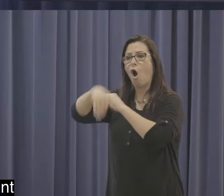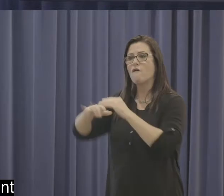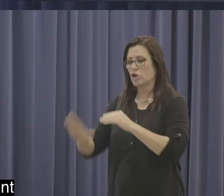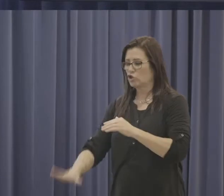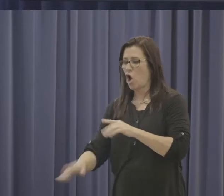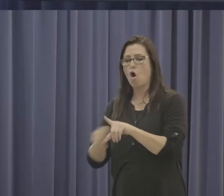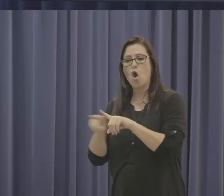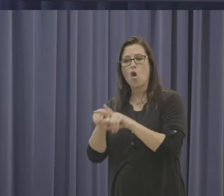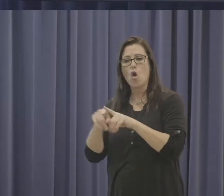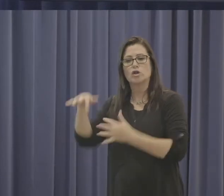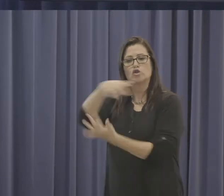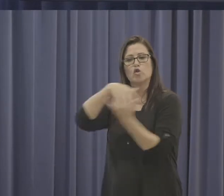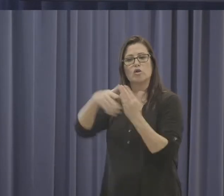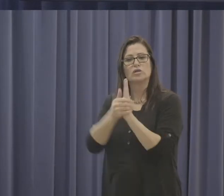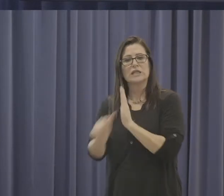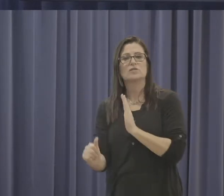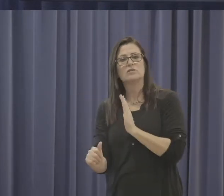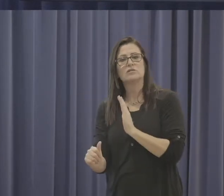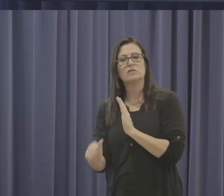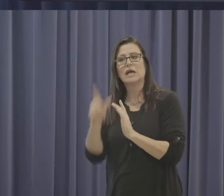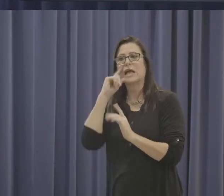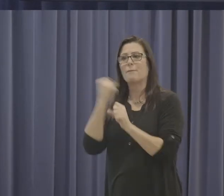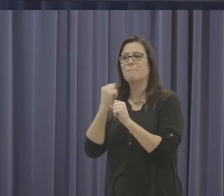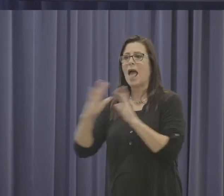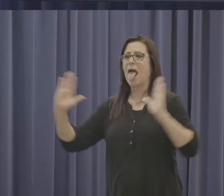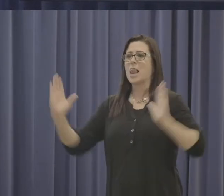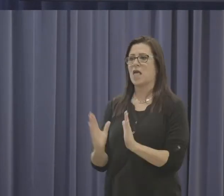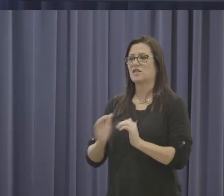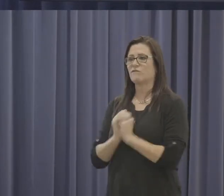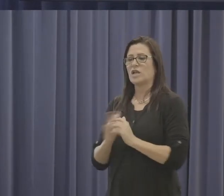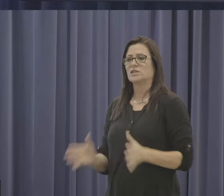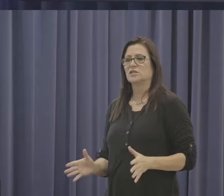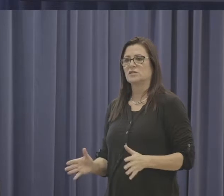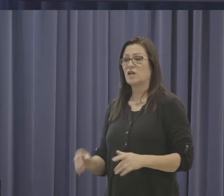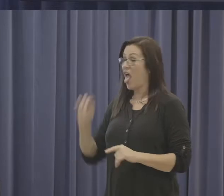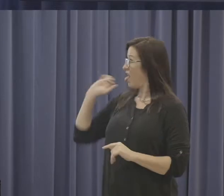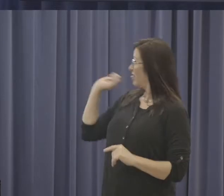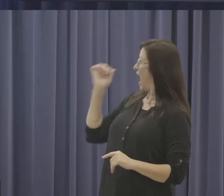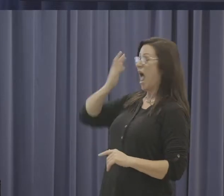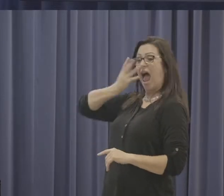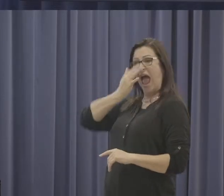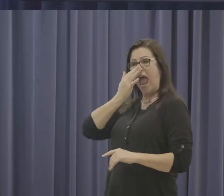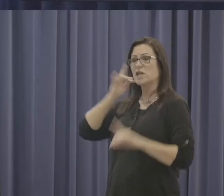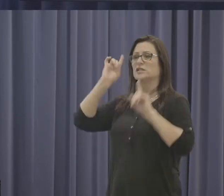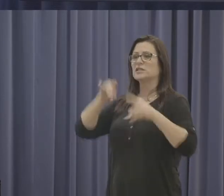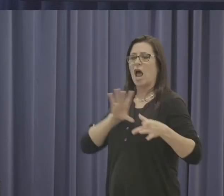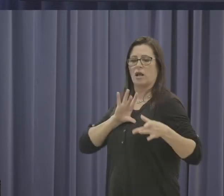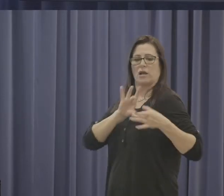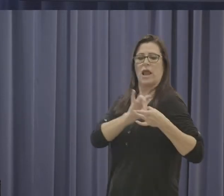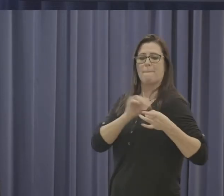skills and restrict social relationships. Children at this age begin to form groups of friends that they belong